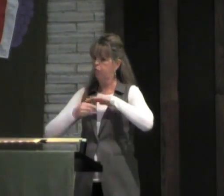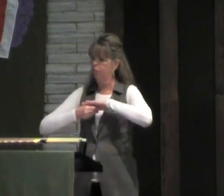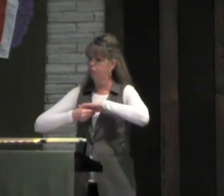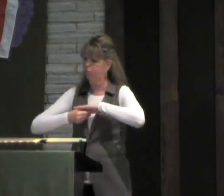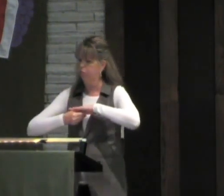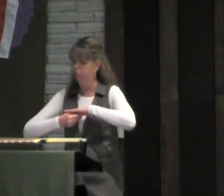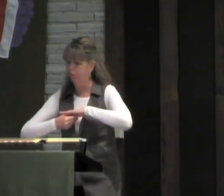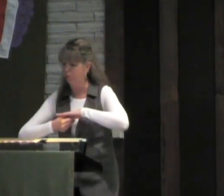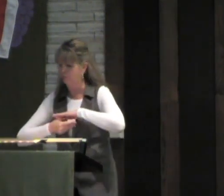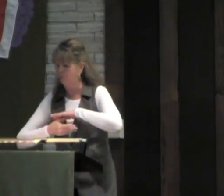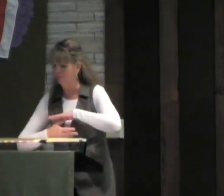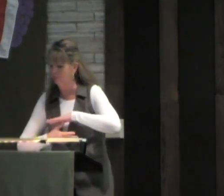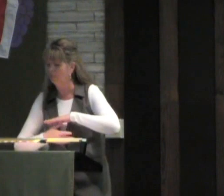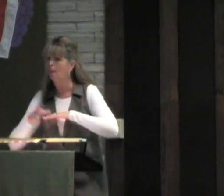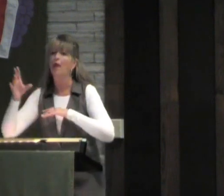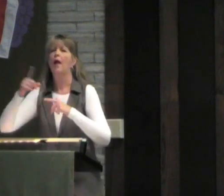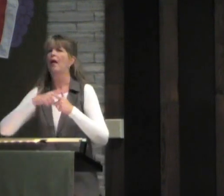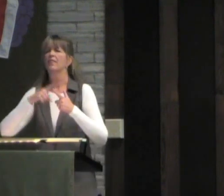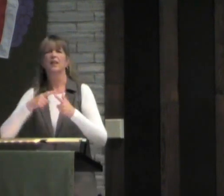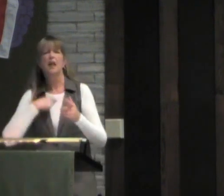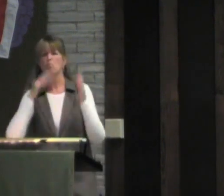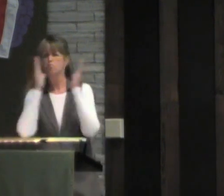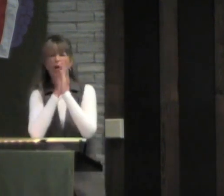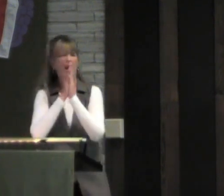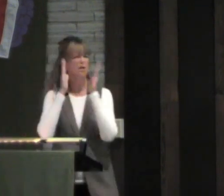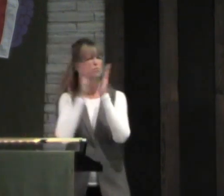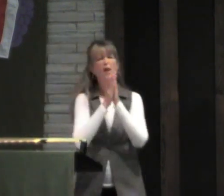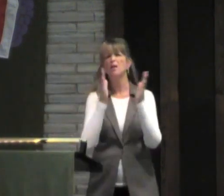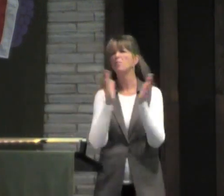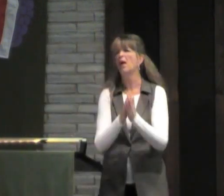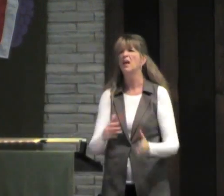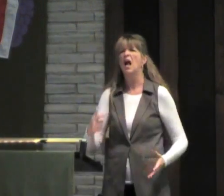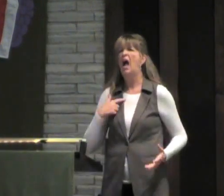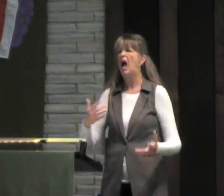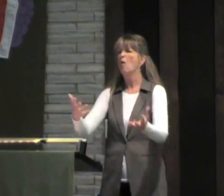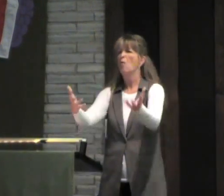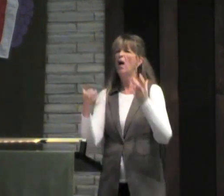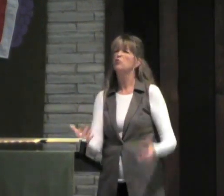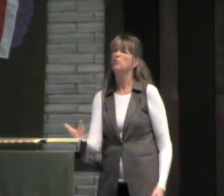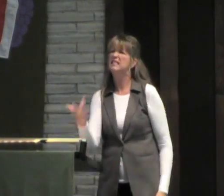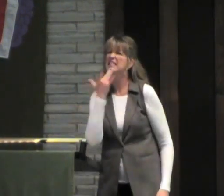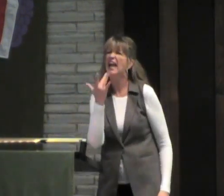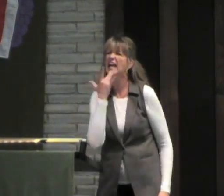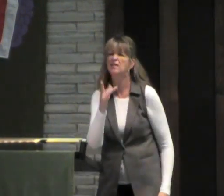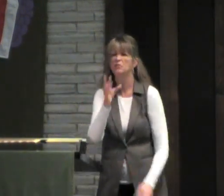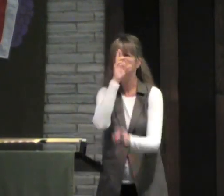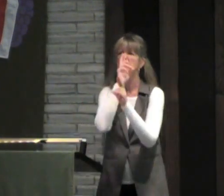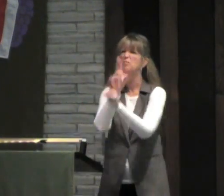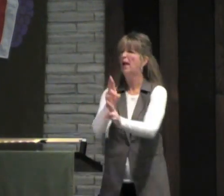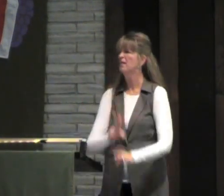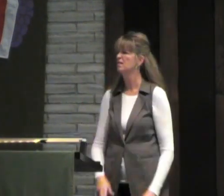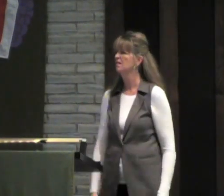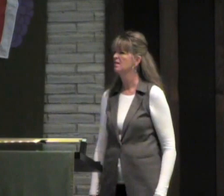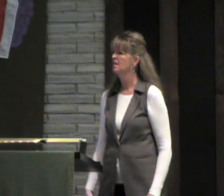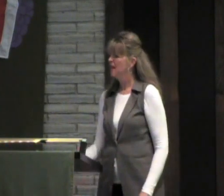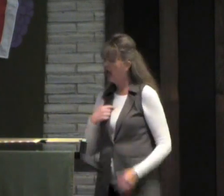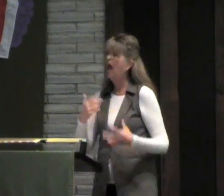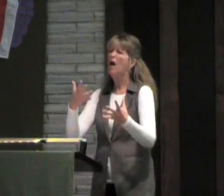mean, I just felt so worthless. And then I kept praying and praying and praying and saying, I want to be